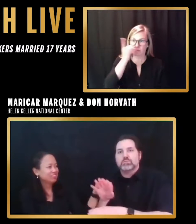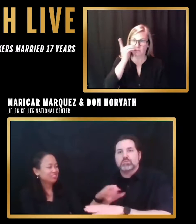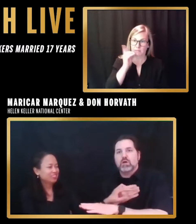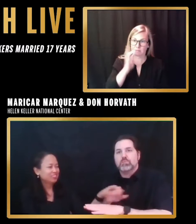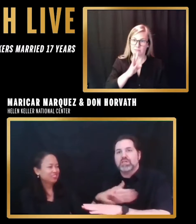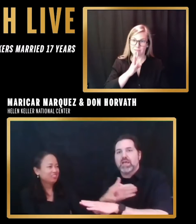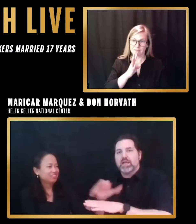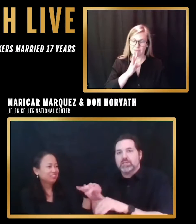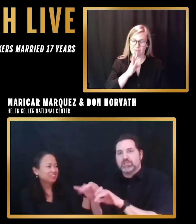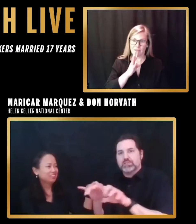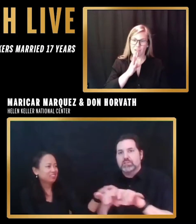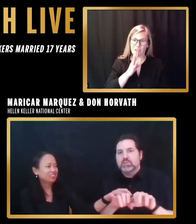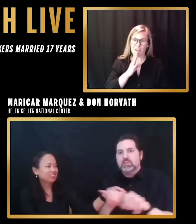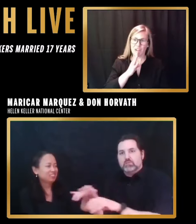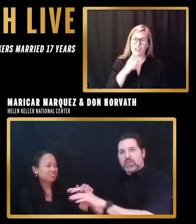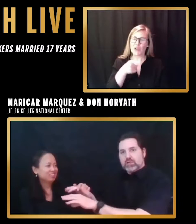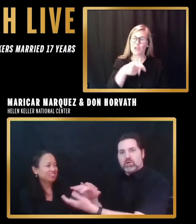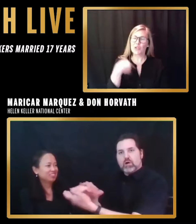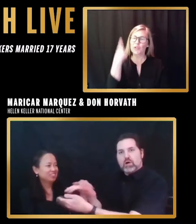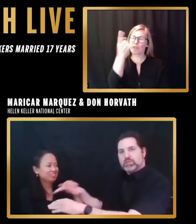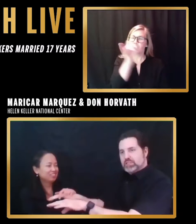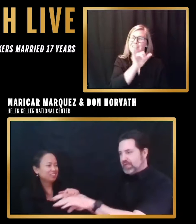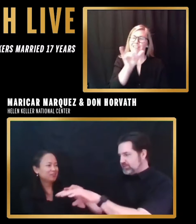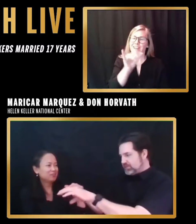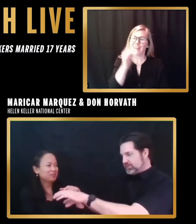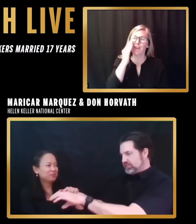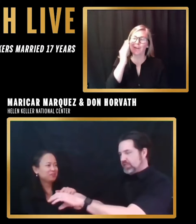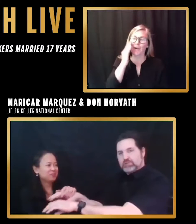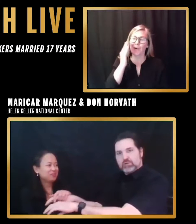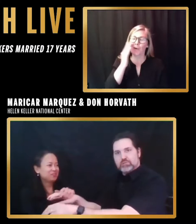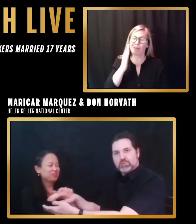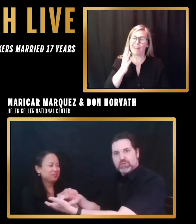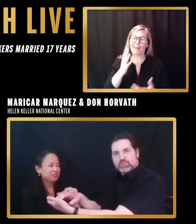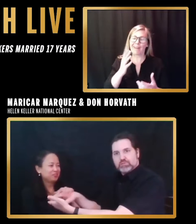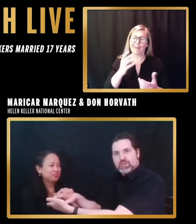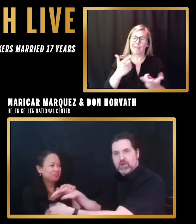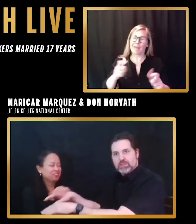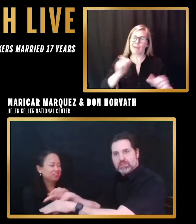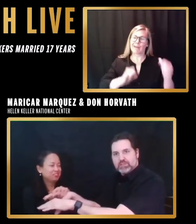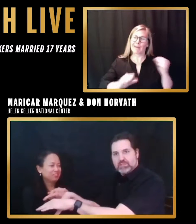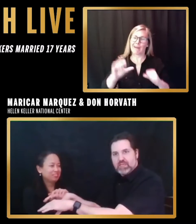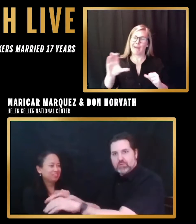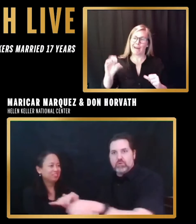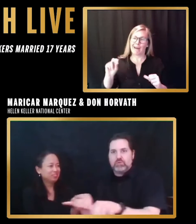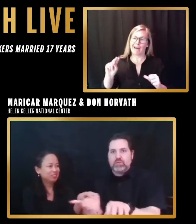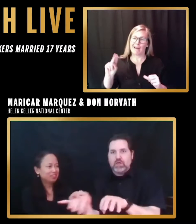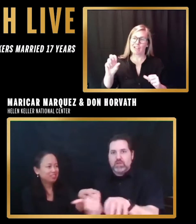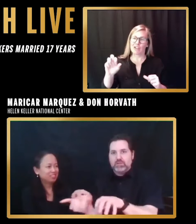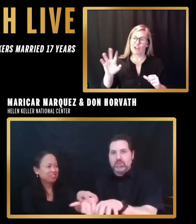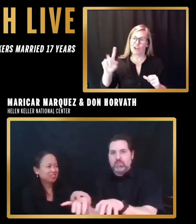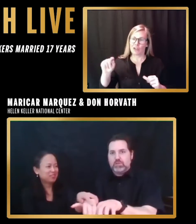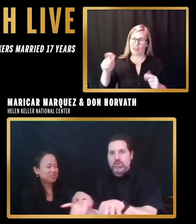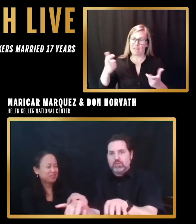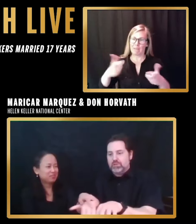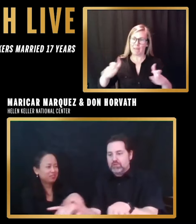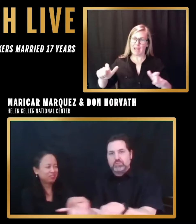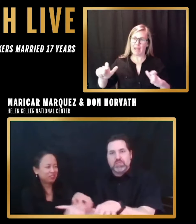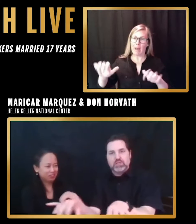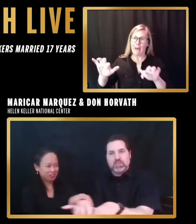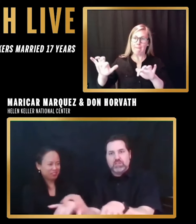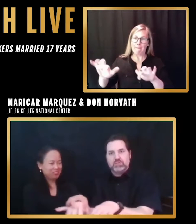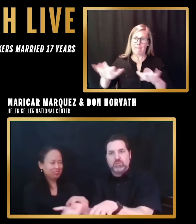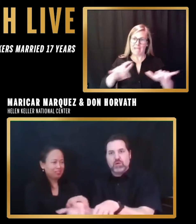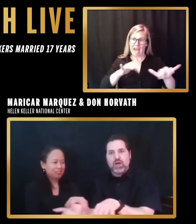concert pianist. Like she has her Braille display on this table, another Braille